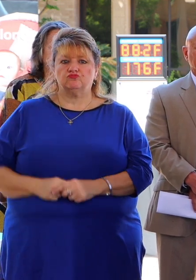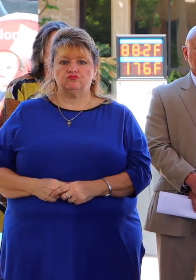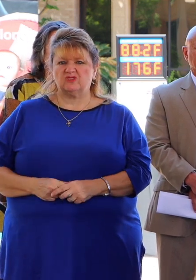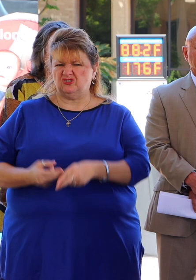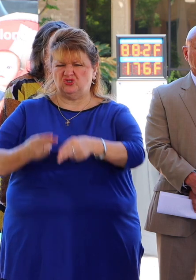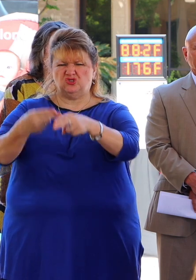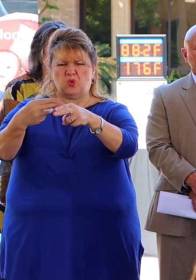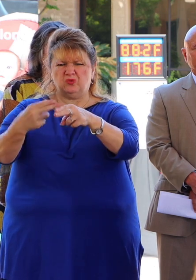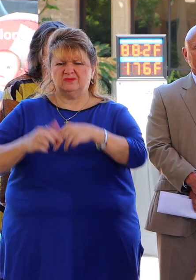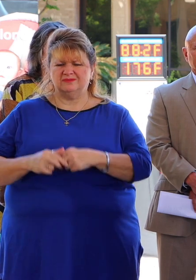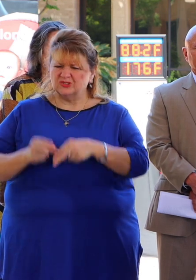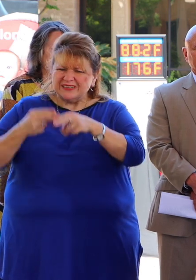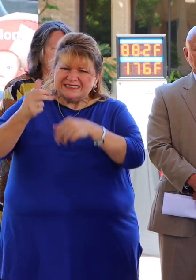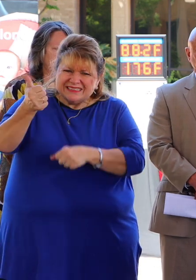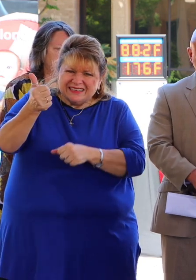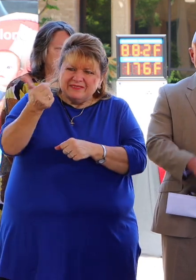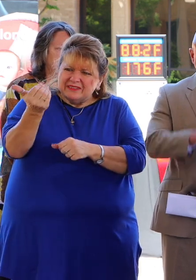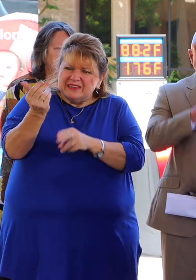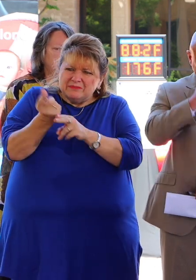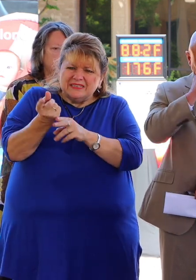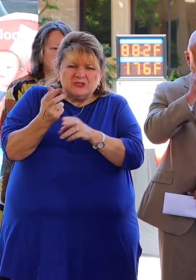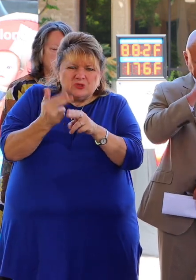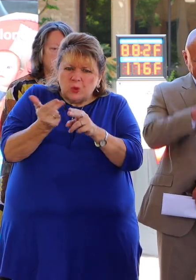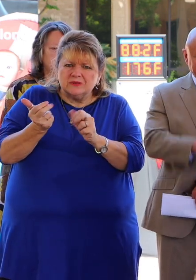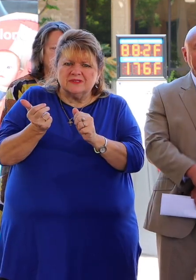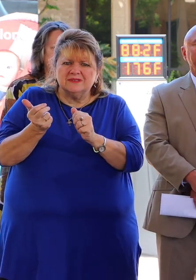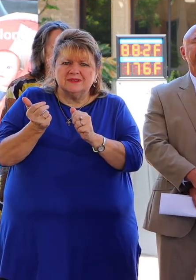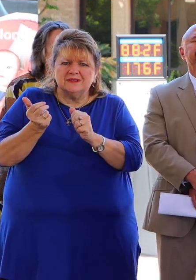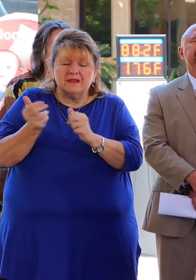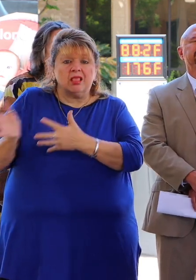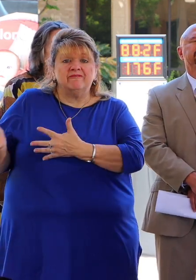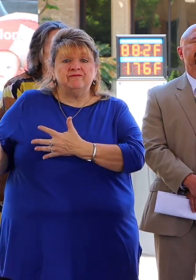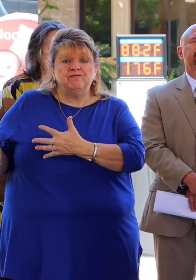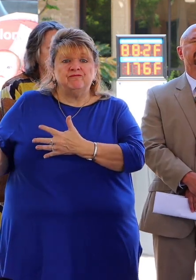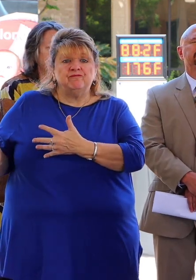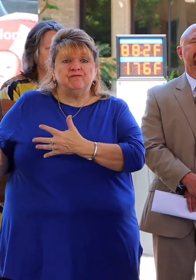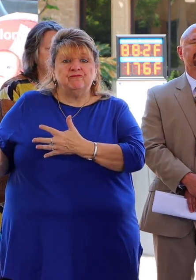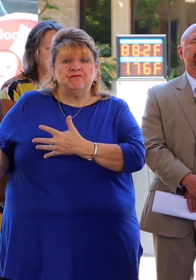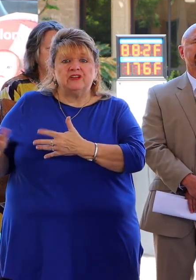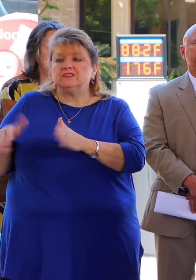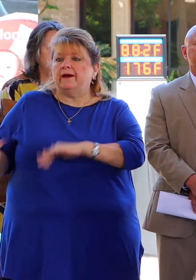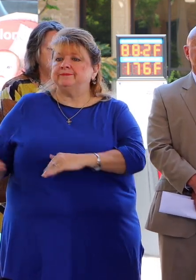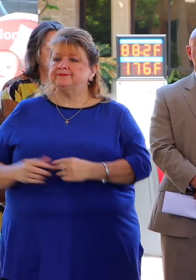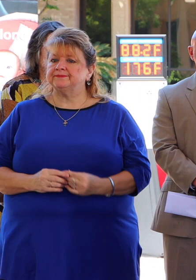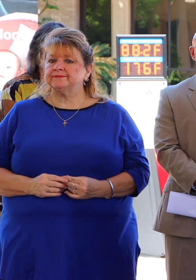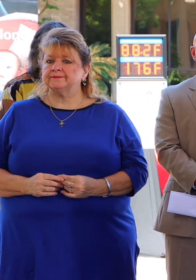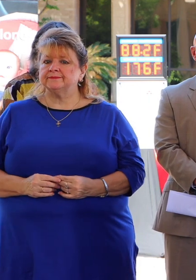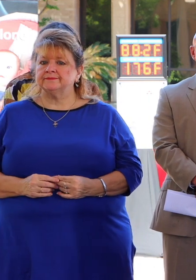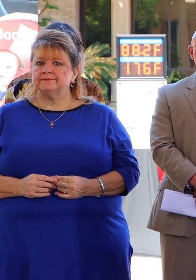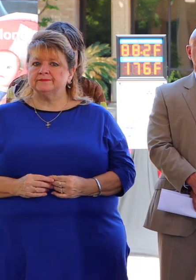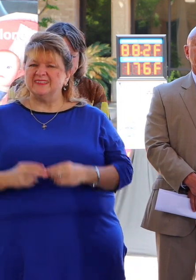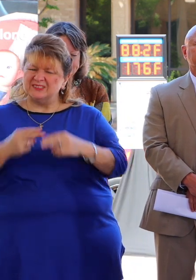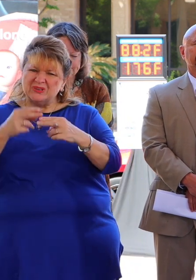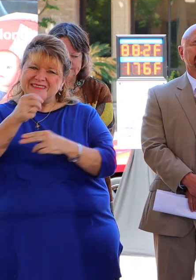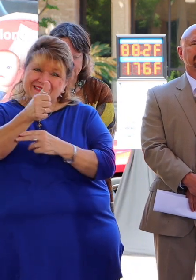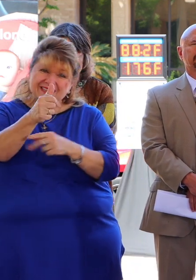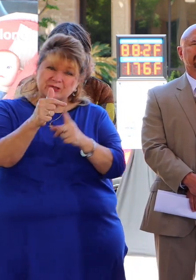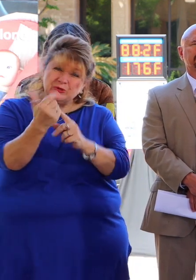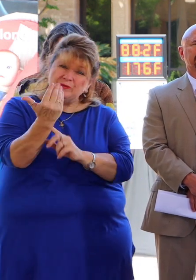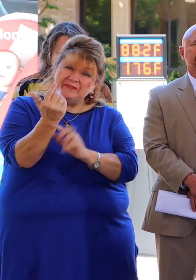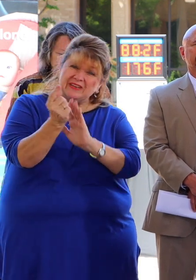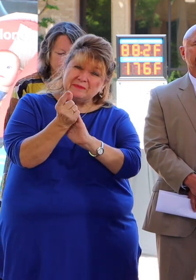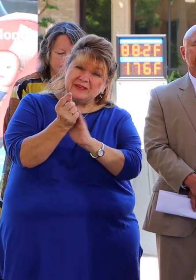it. 10 to 15 minutes for an unattended child to die in a hot vehicle. 10 to 15